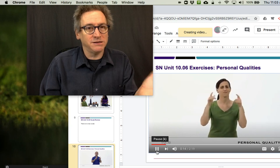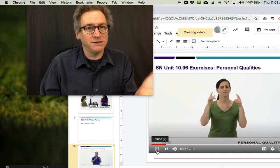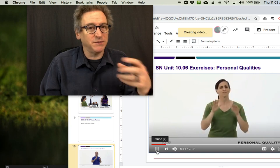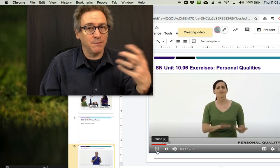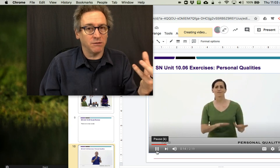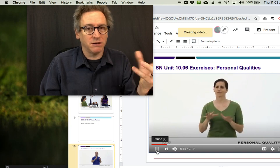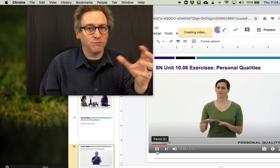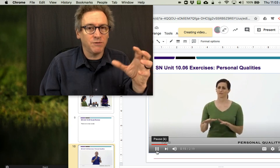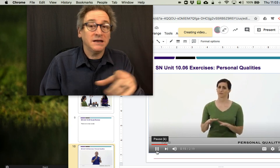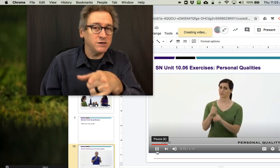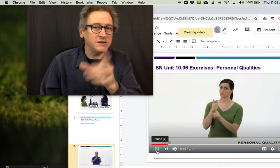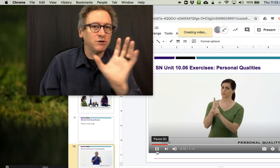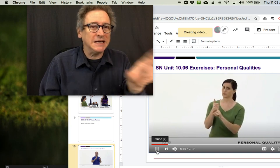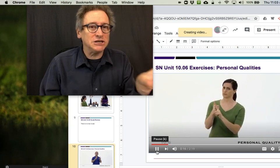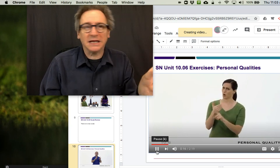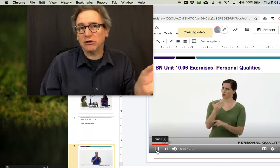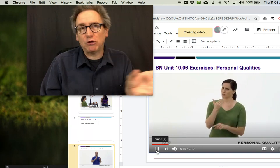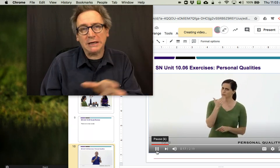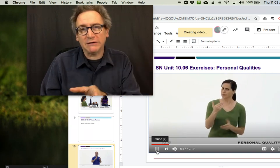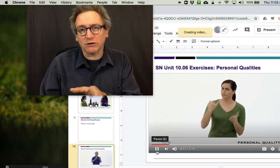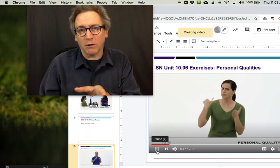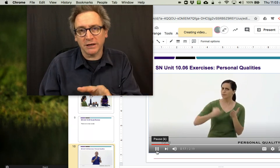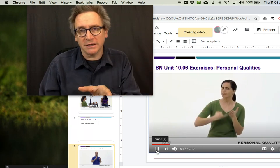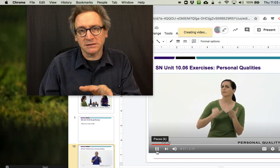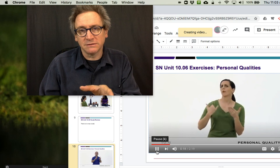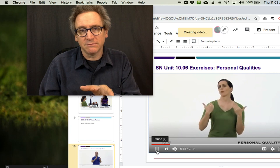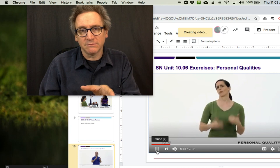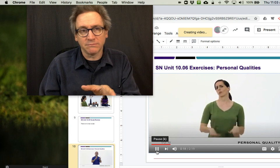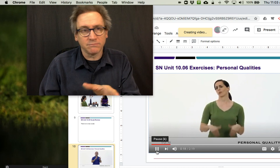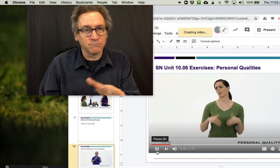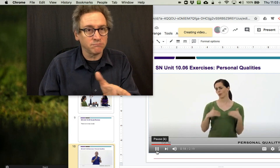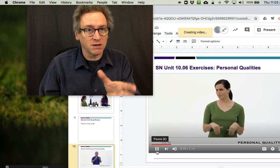and something about. Notice that they're each doing like 3 different qualities,